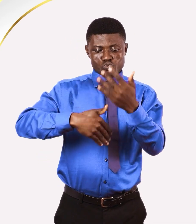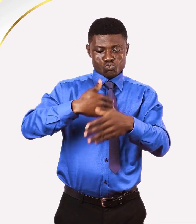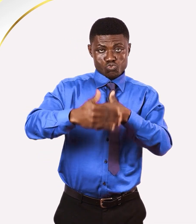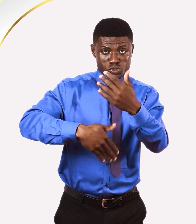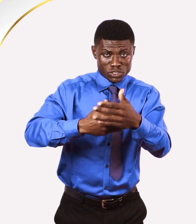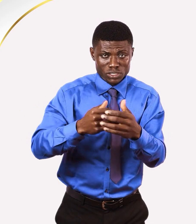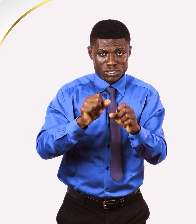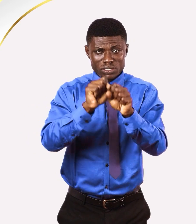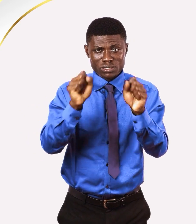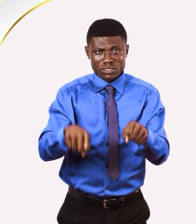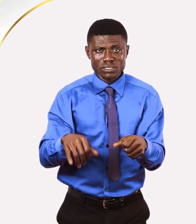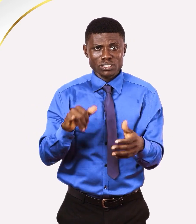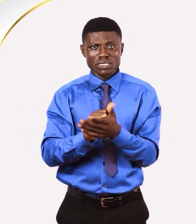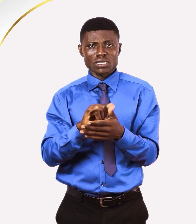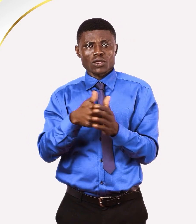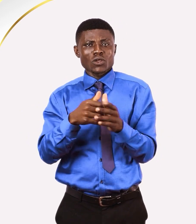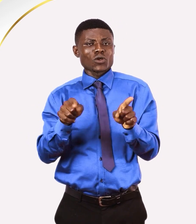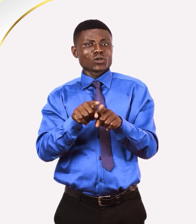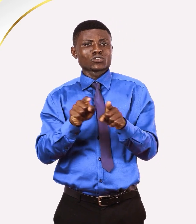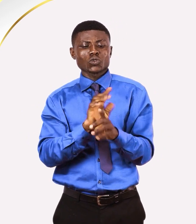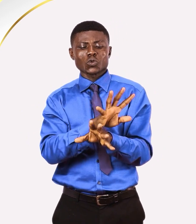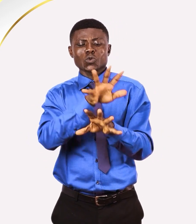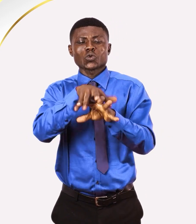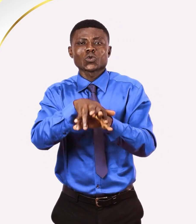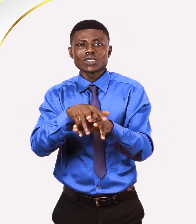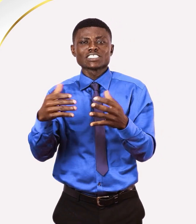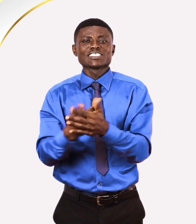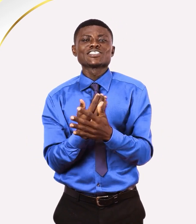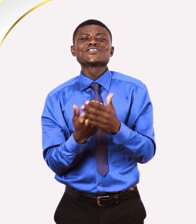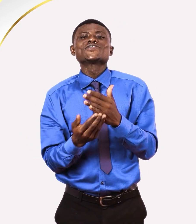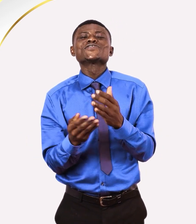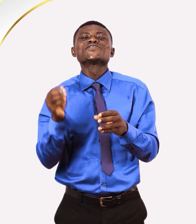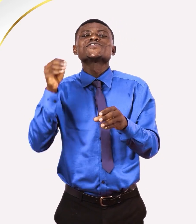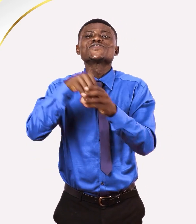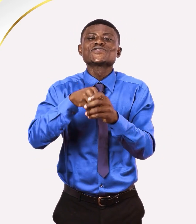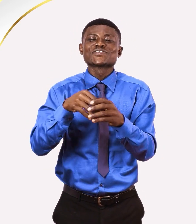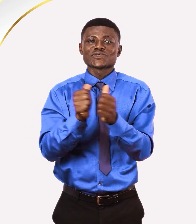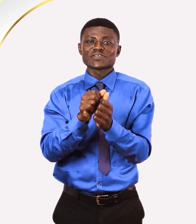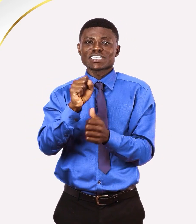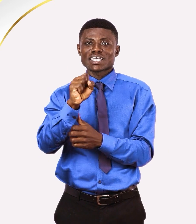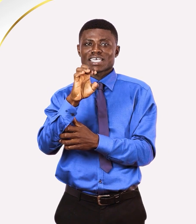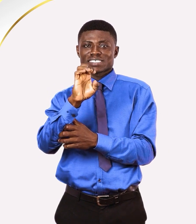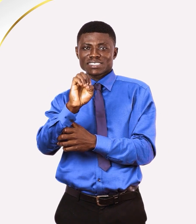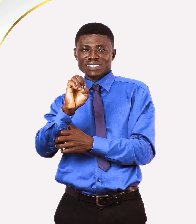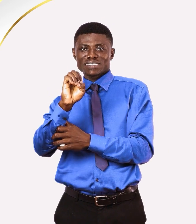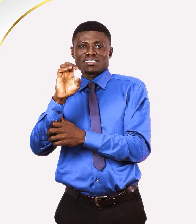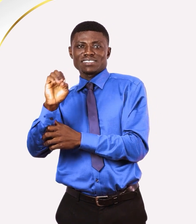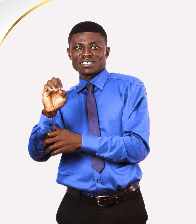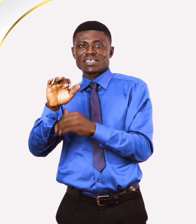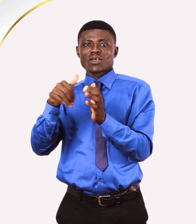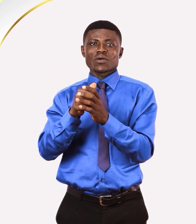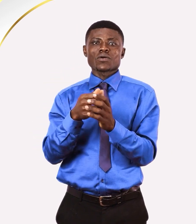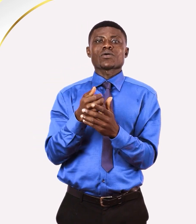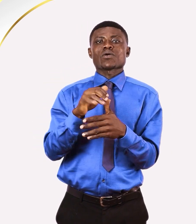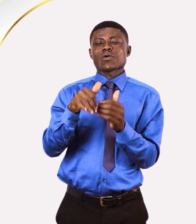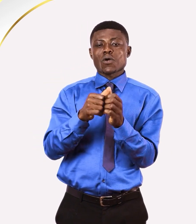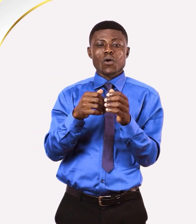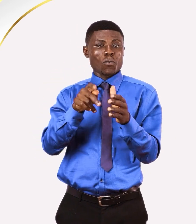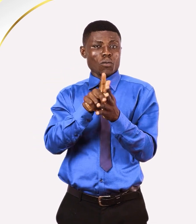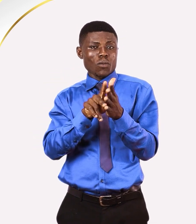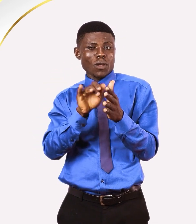information processing systems while also integrating new technology into the SEC's procedures